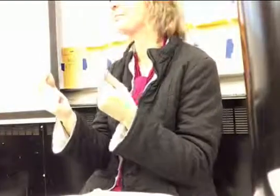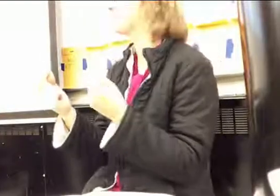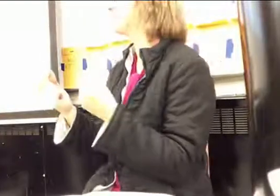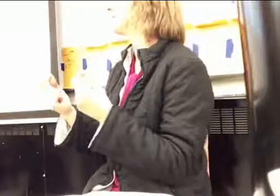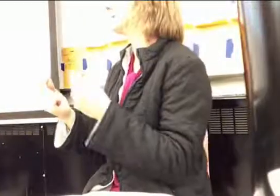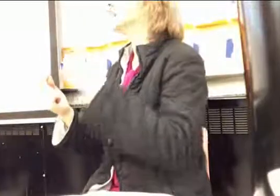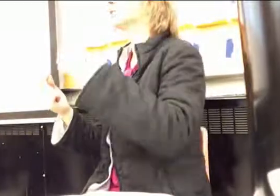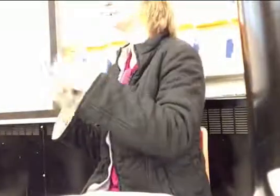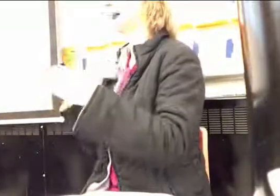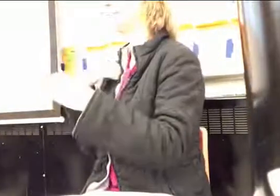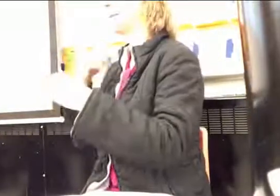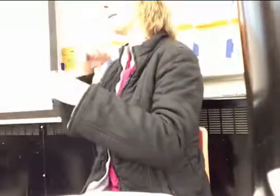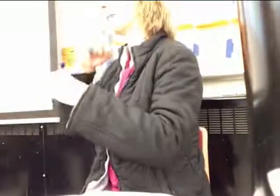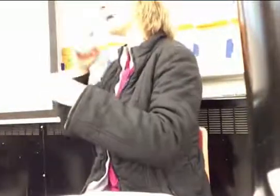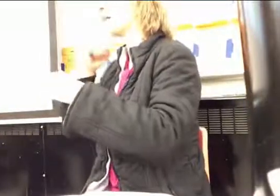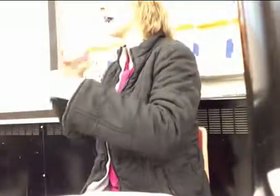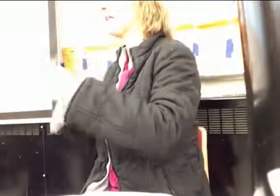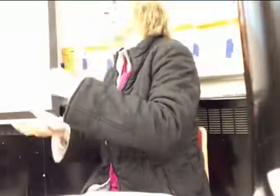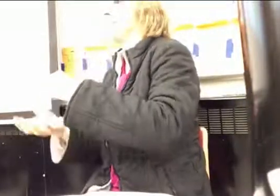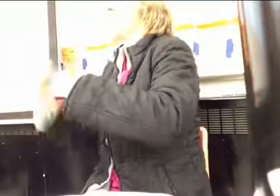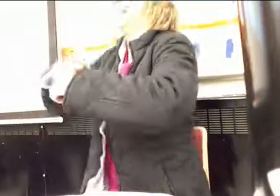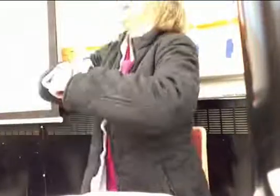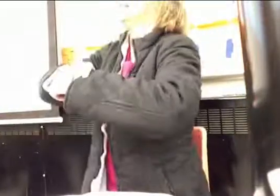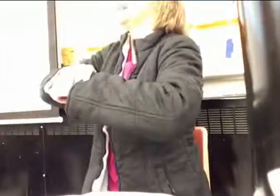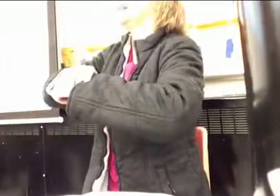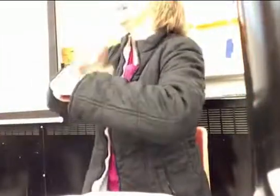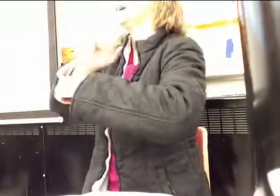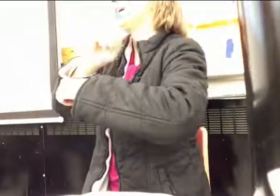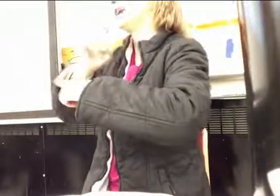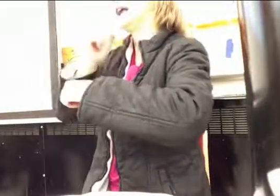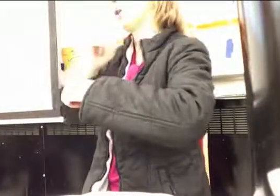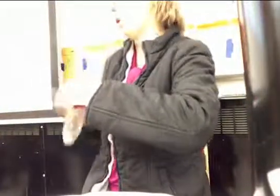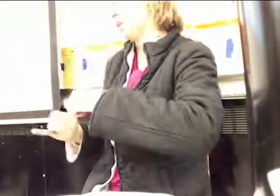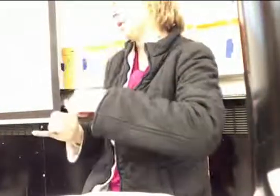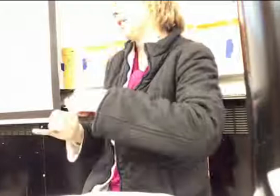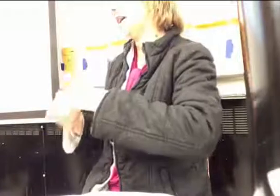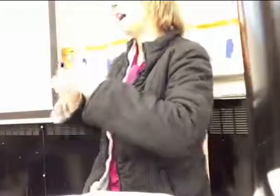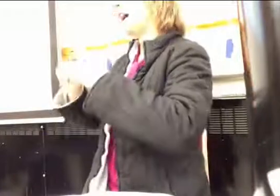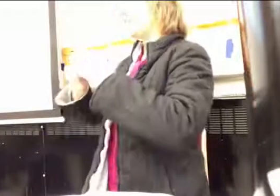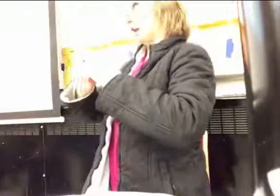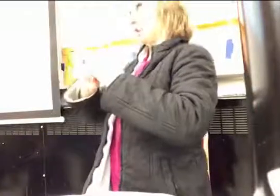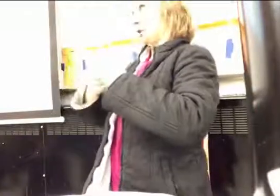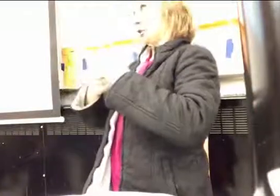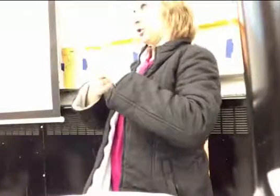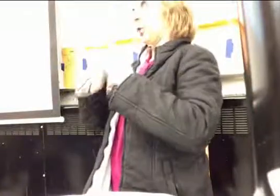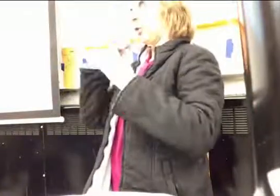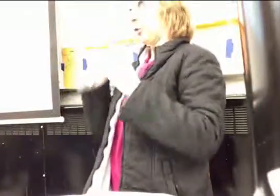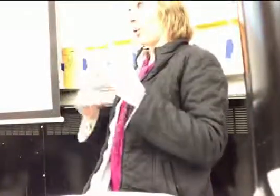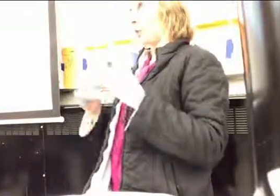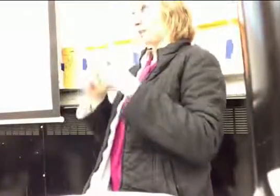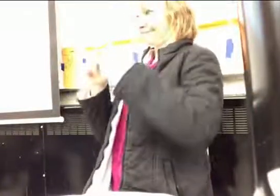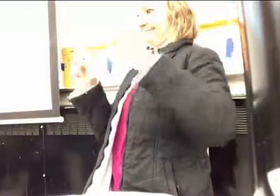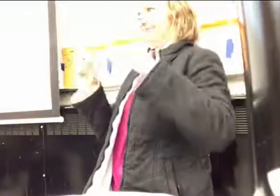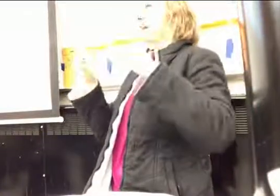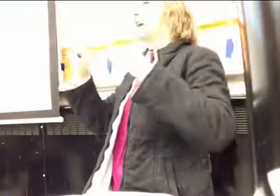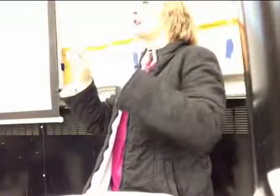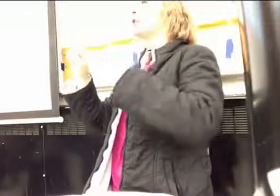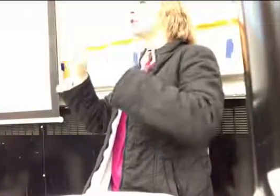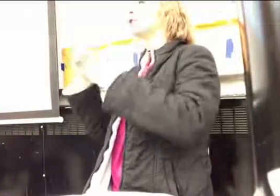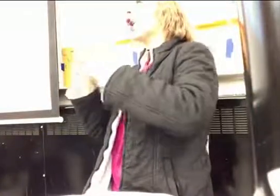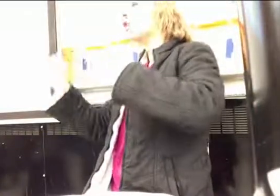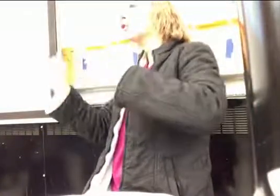in gold. Similar to how we used to have our gold dollars. Our original gold dollars were actually made of real gold, but that gold was